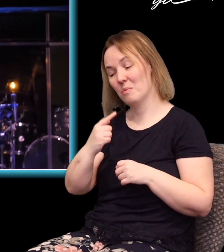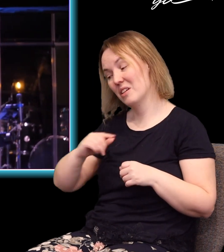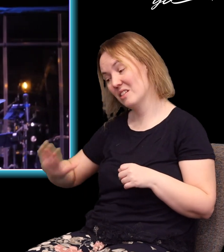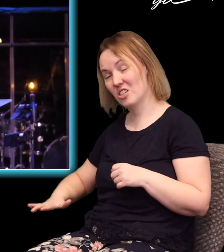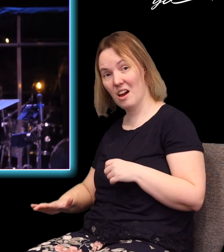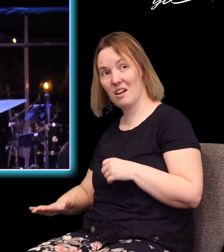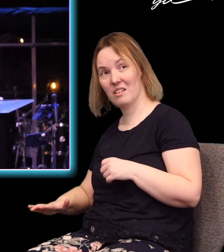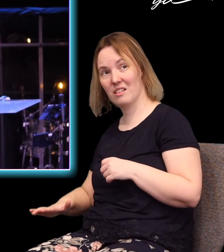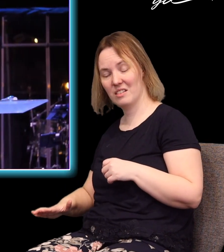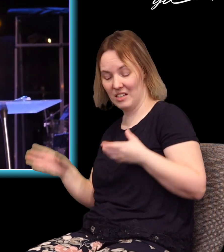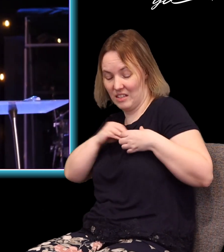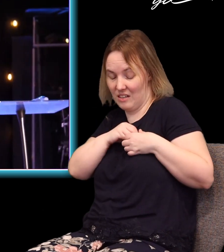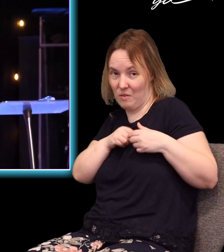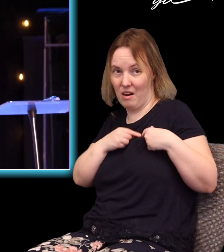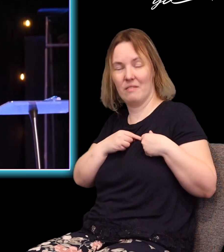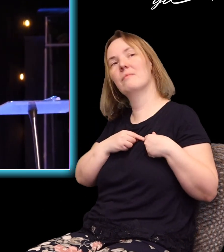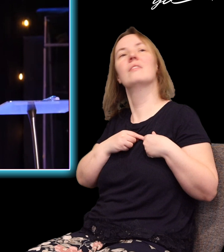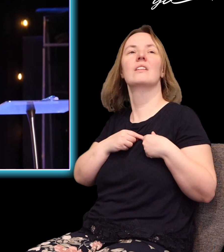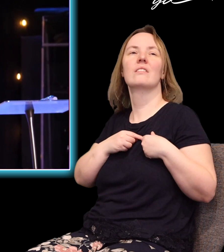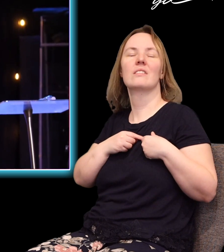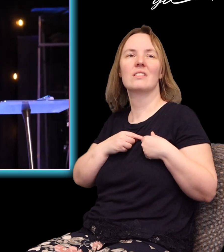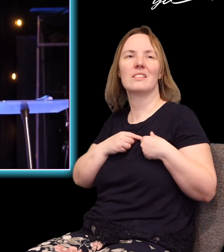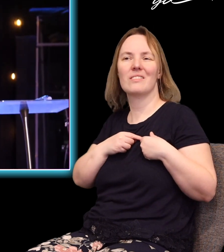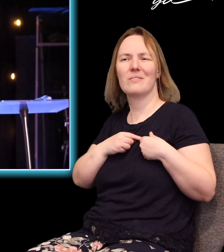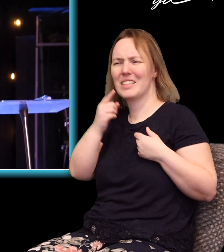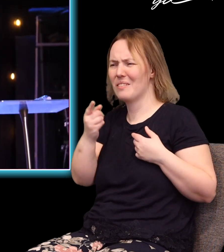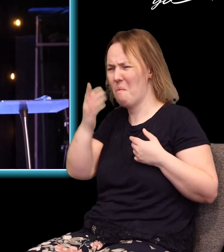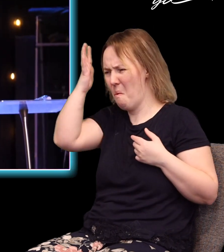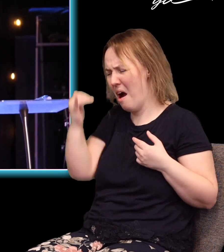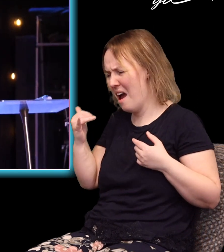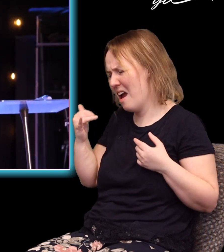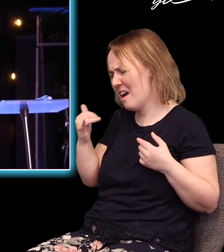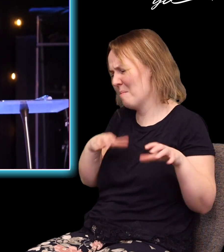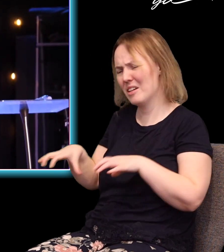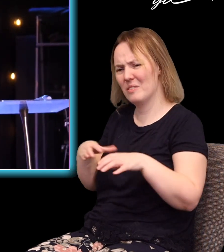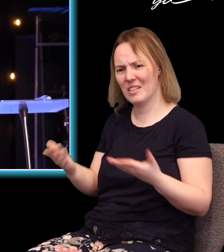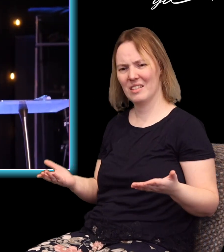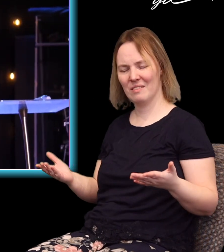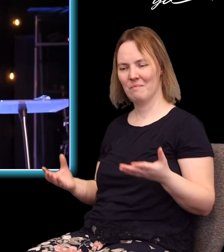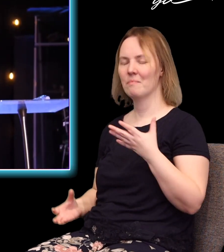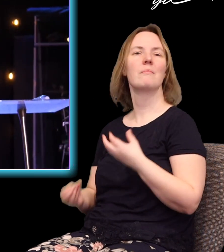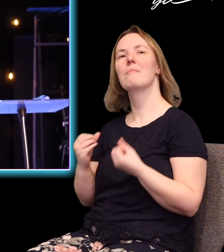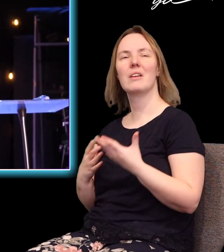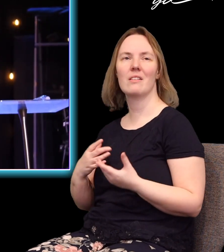see, when we as a child get that into our heart, then we say, you know what? Why am I doing this? I'm sure many of us have had that kind of